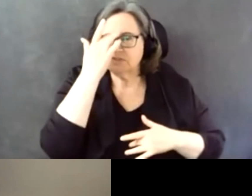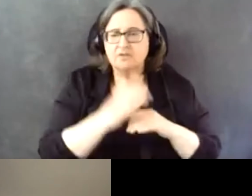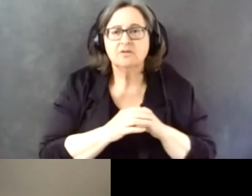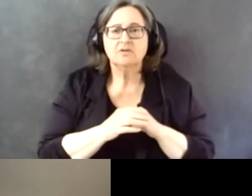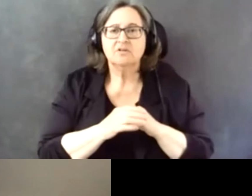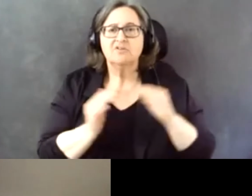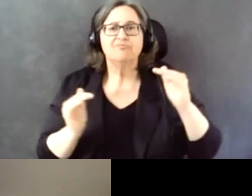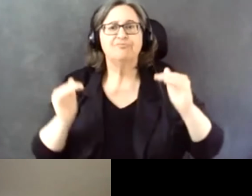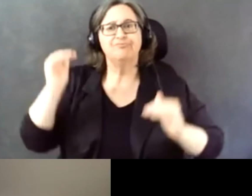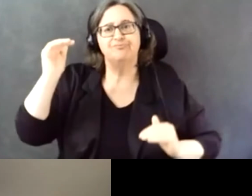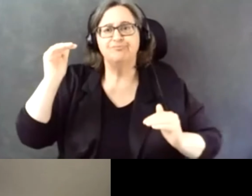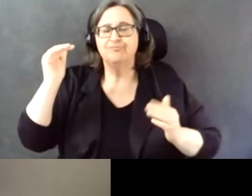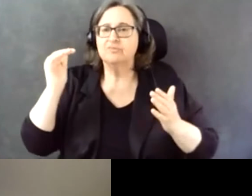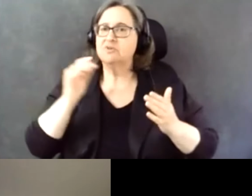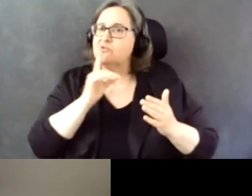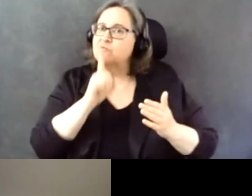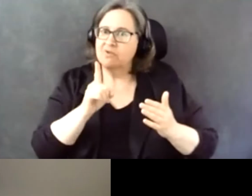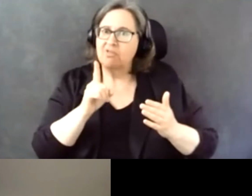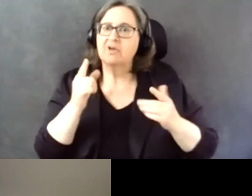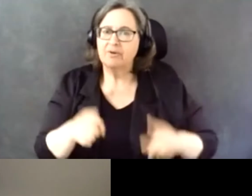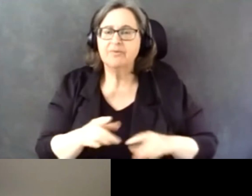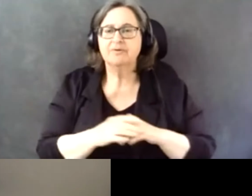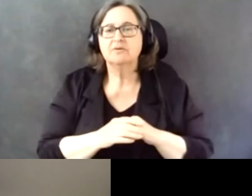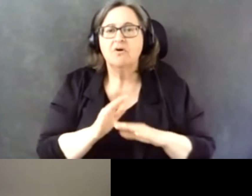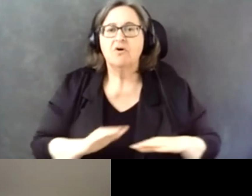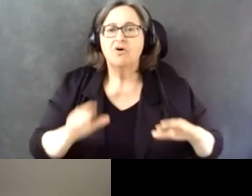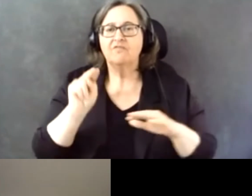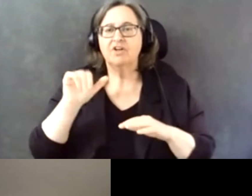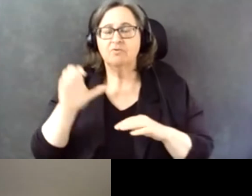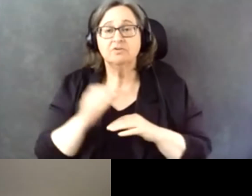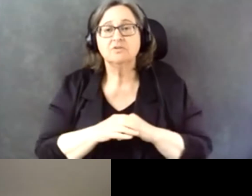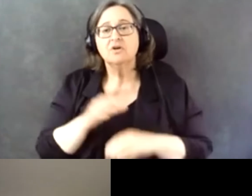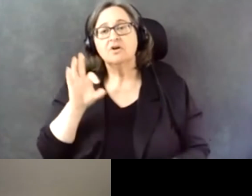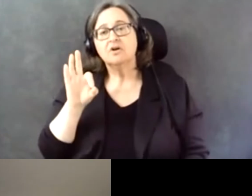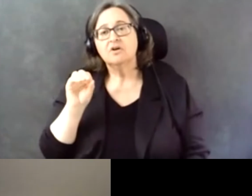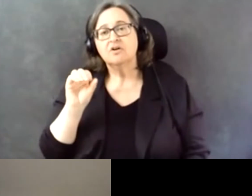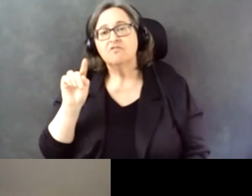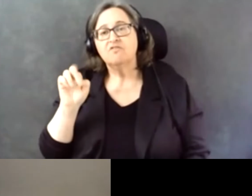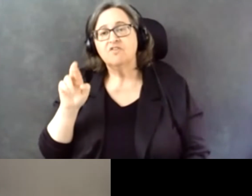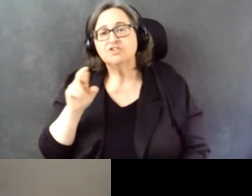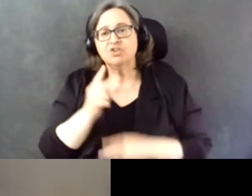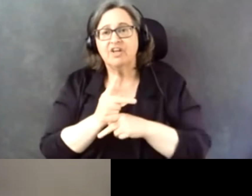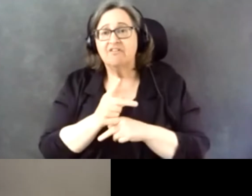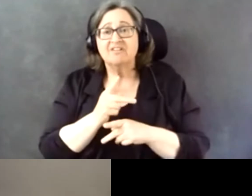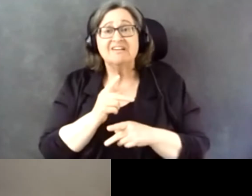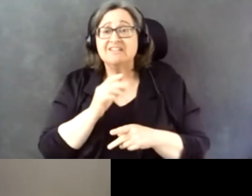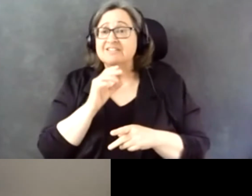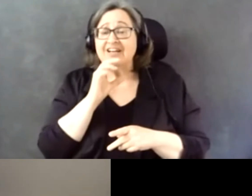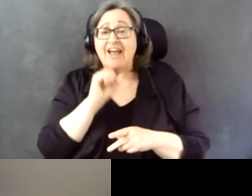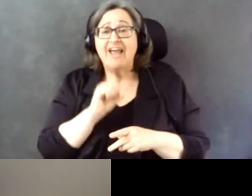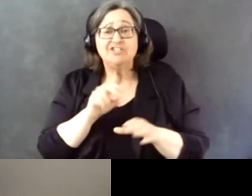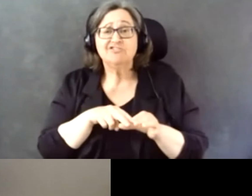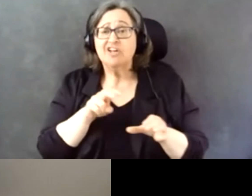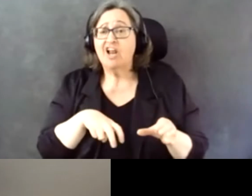inequalities are stark and they're real throughout our city foster care children aging out of 21 we know they're more likely